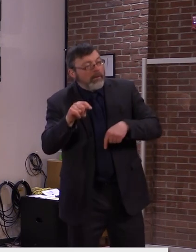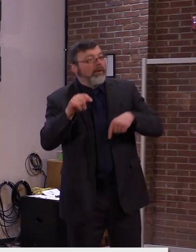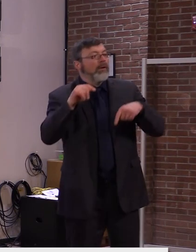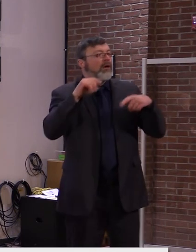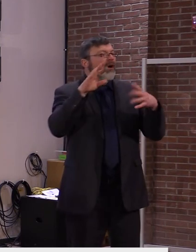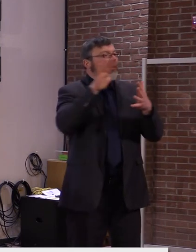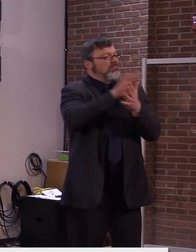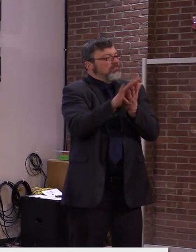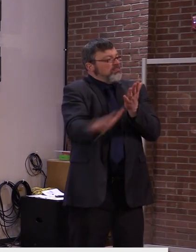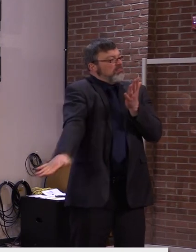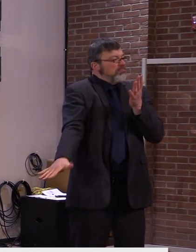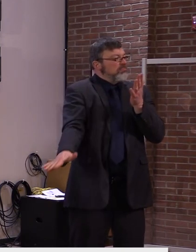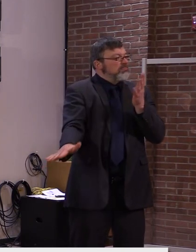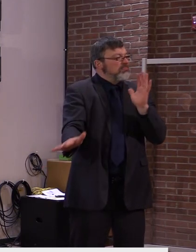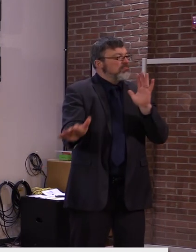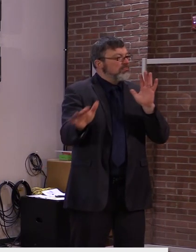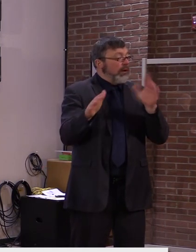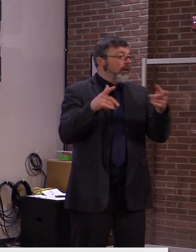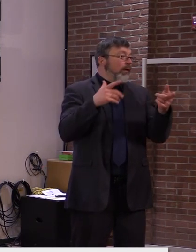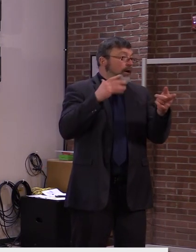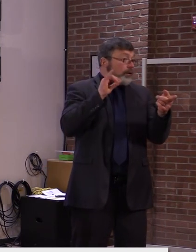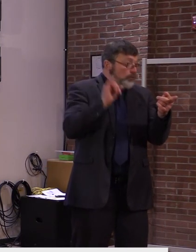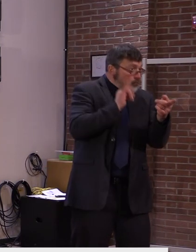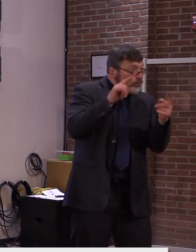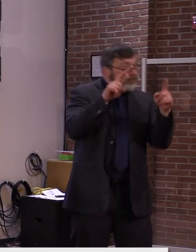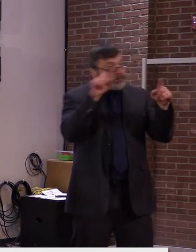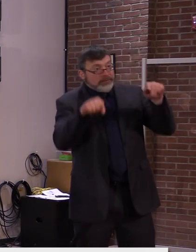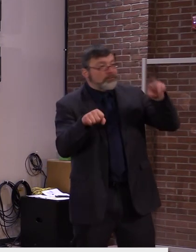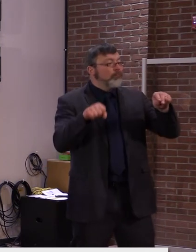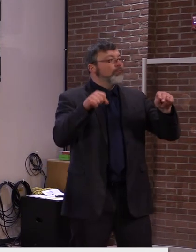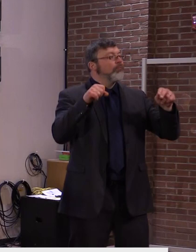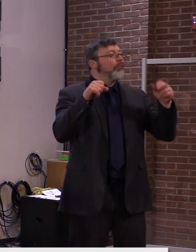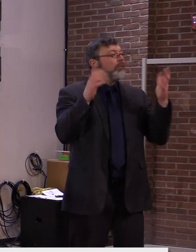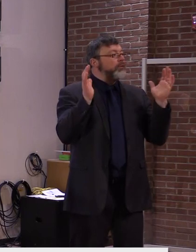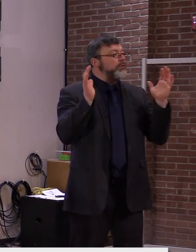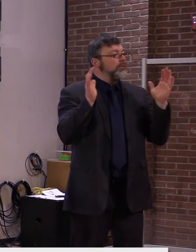you do not have to have insurance, or